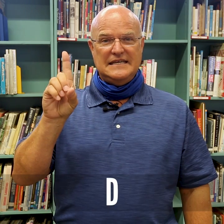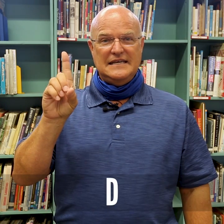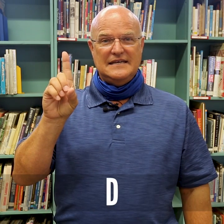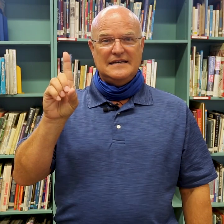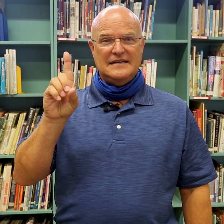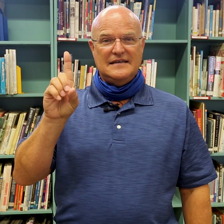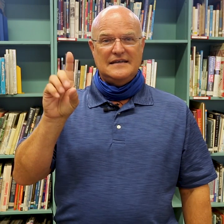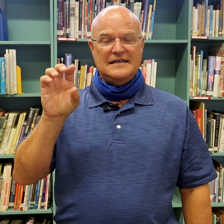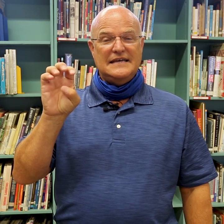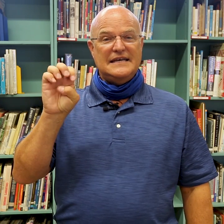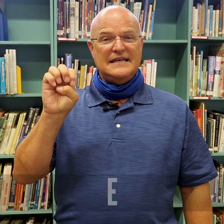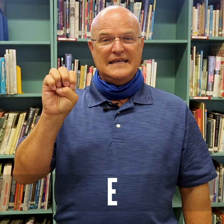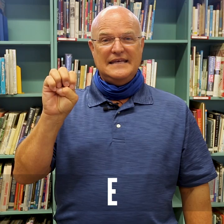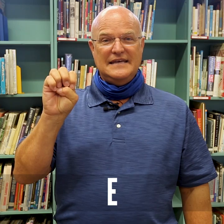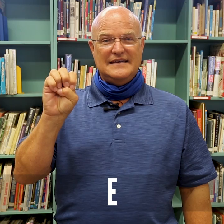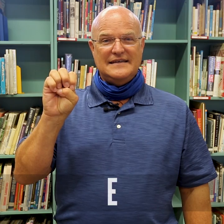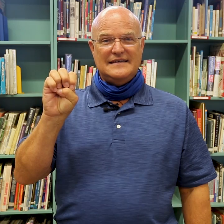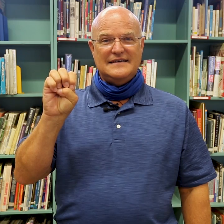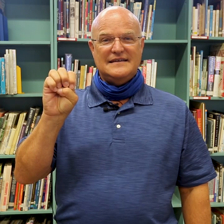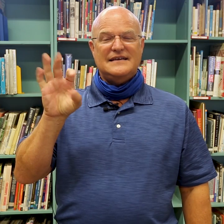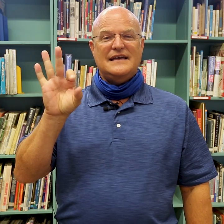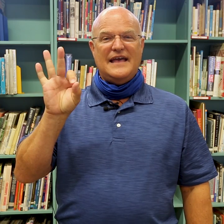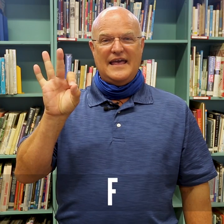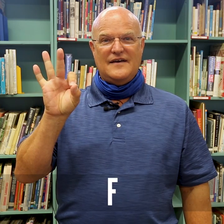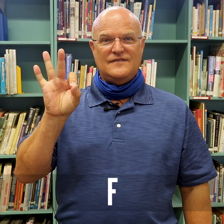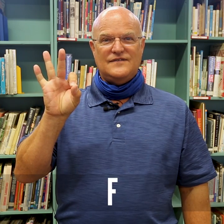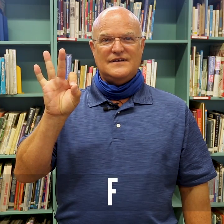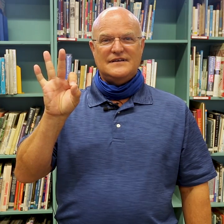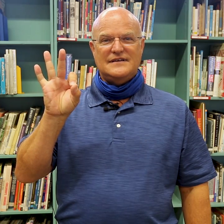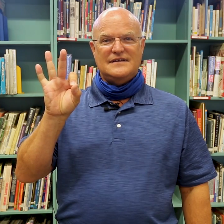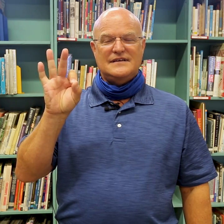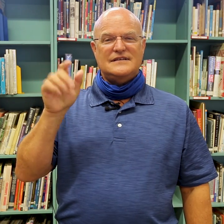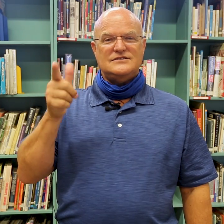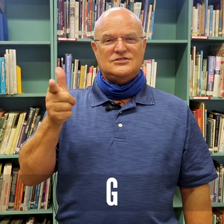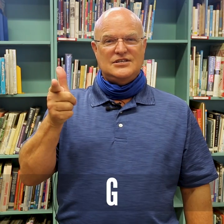E F G